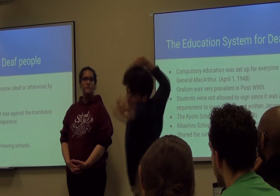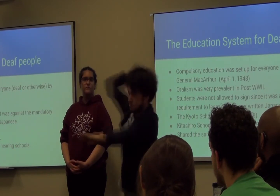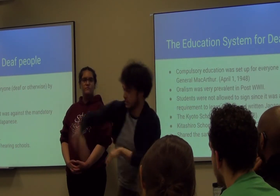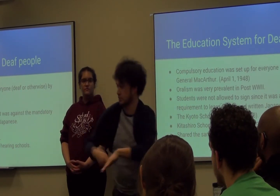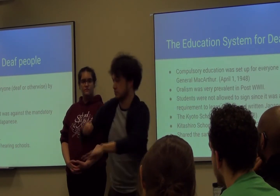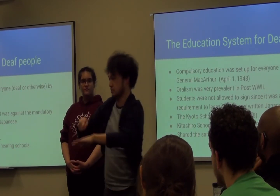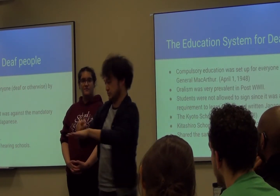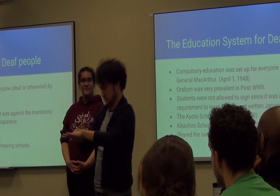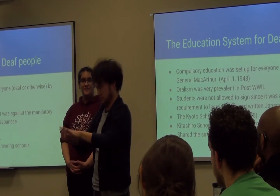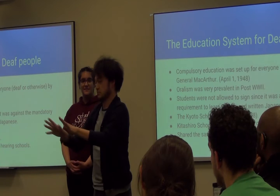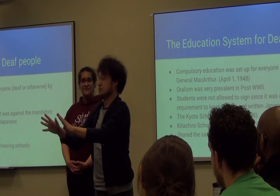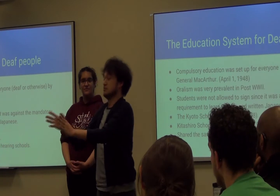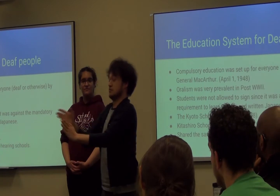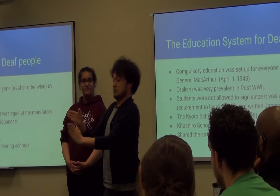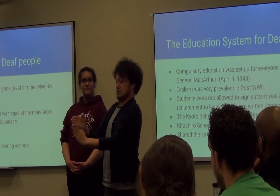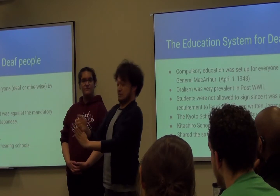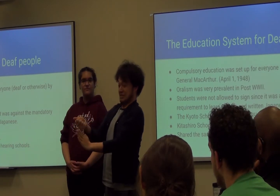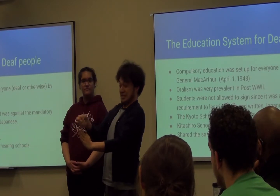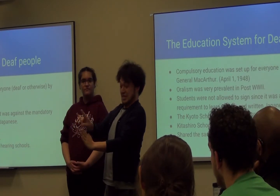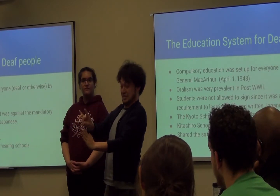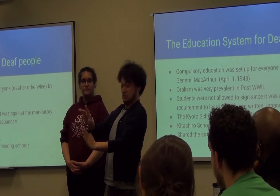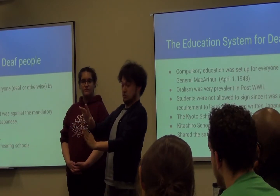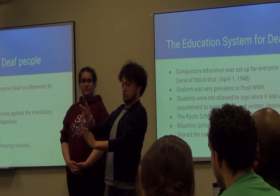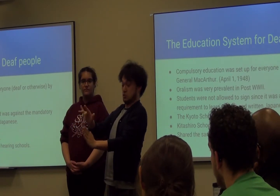also outlawed sign language.